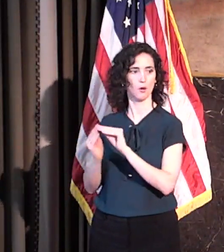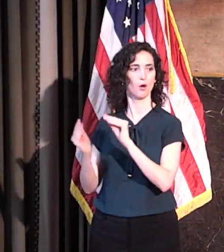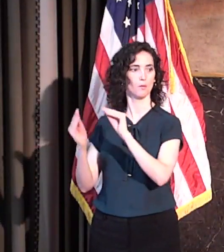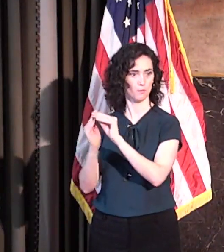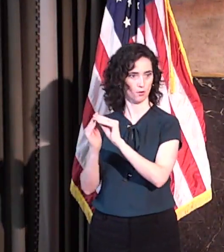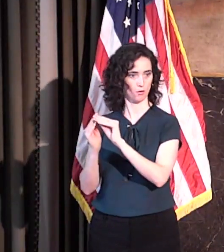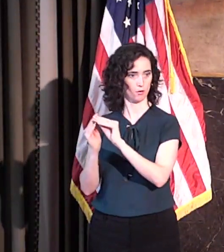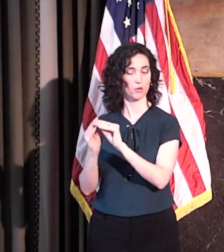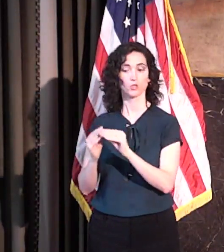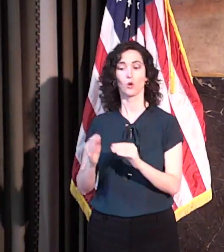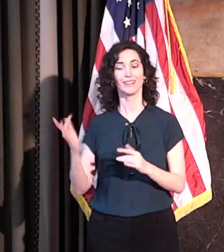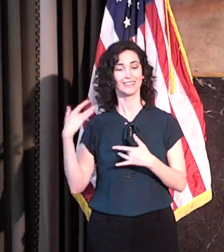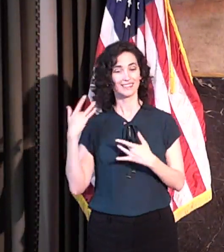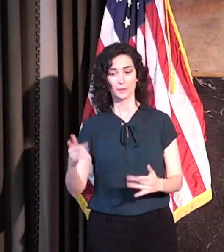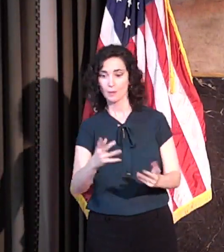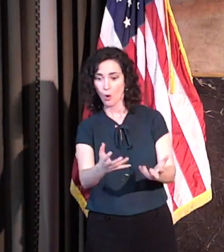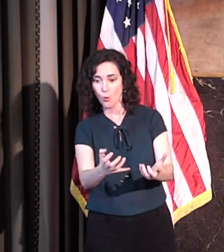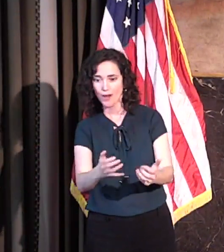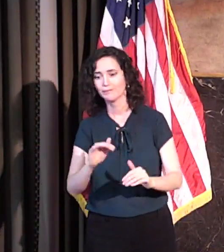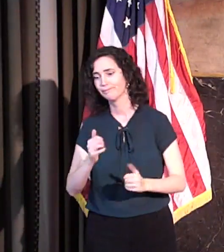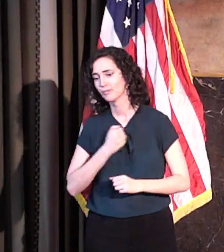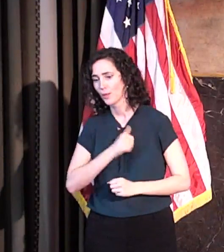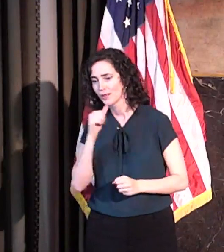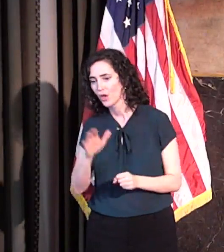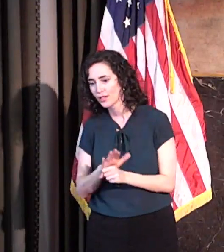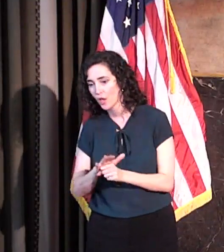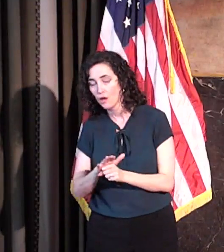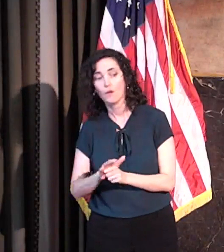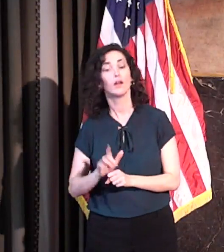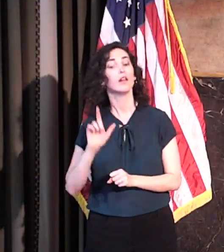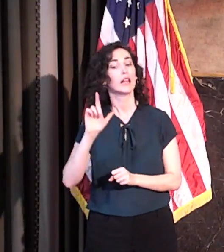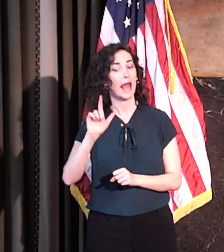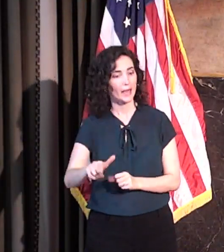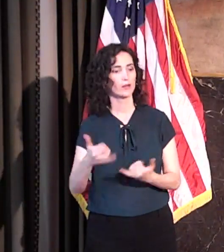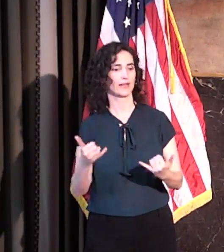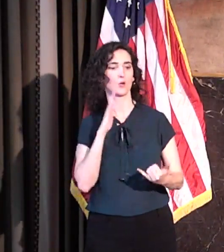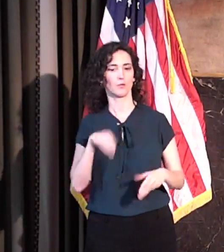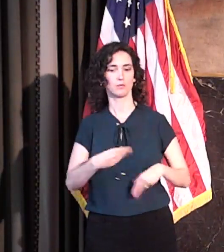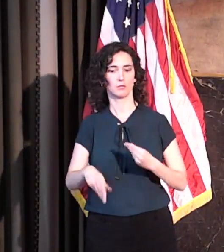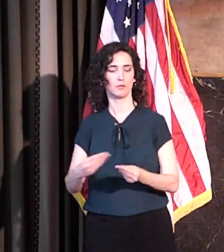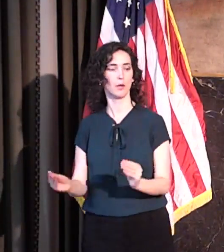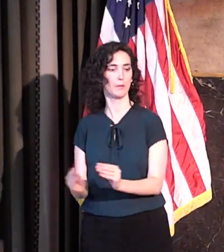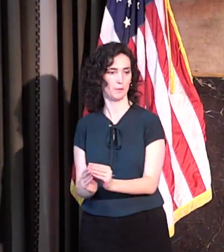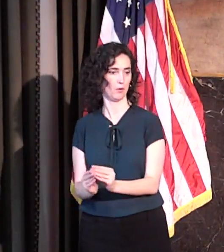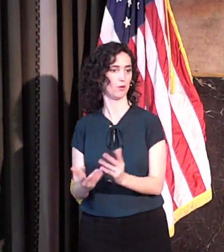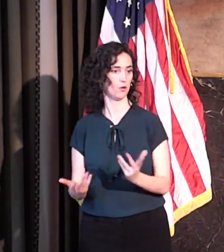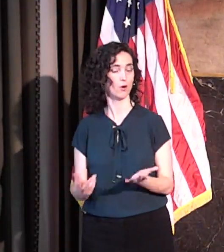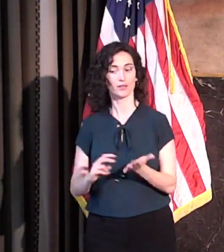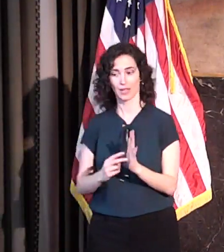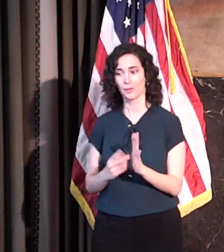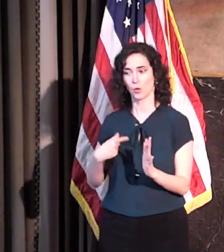limited situation, which just means that we need to be doing more work on ourselves